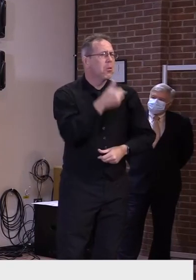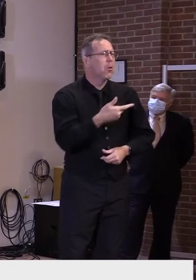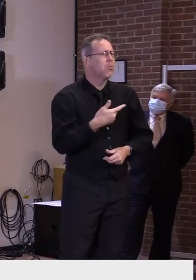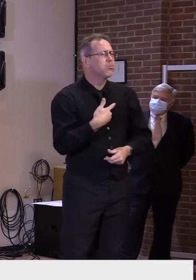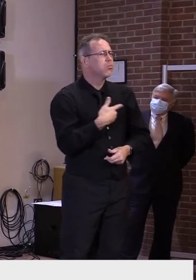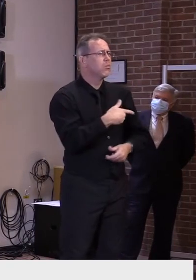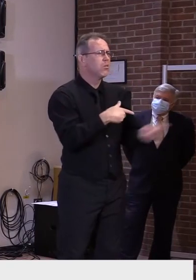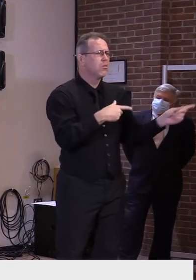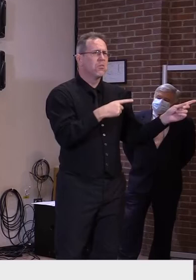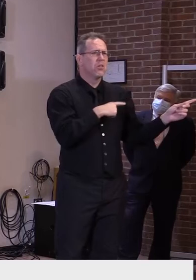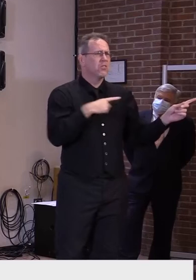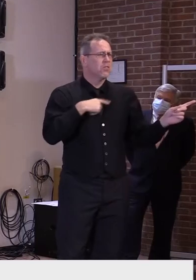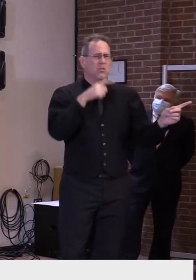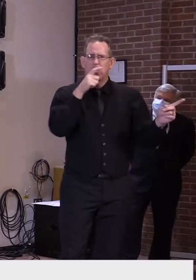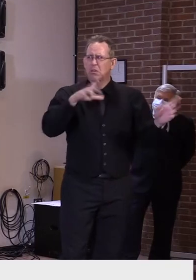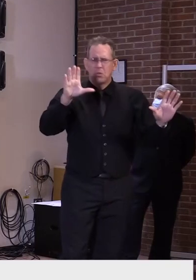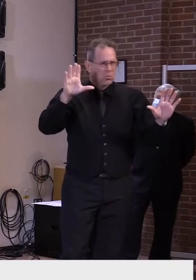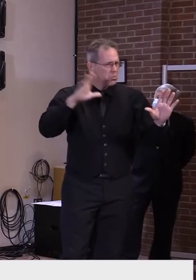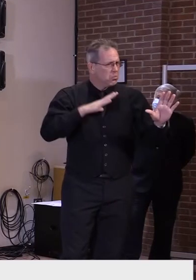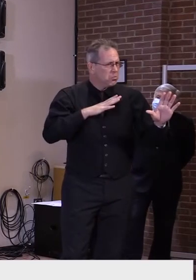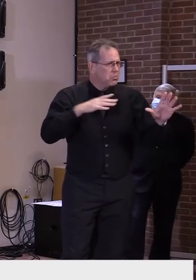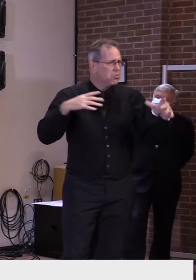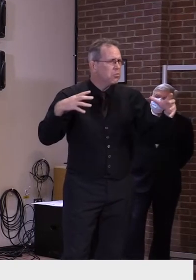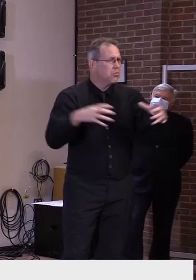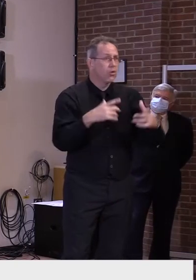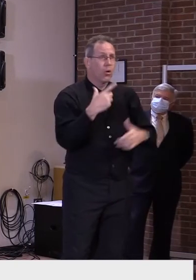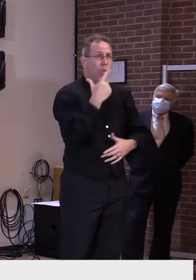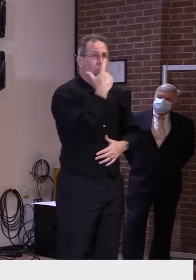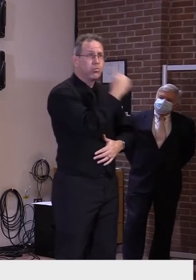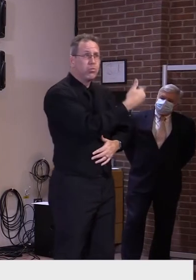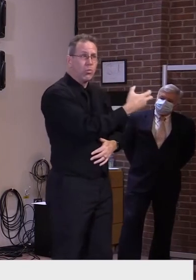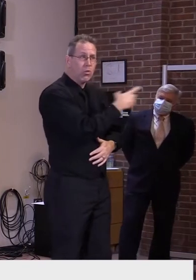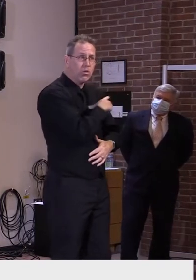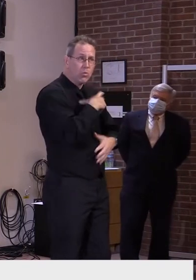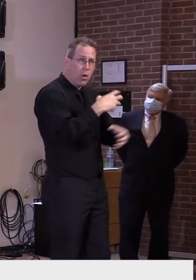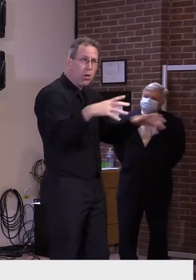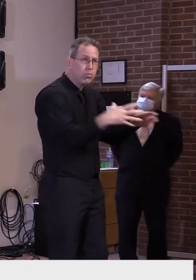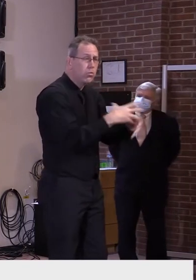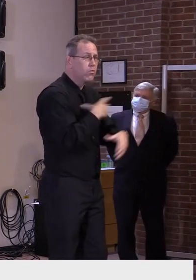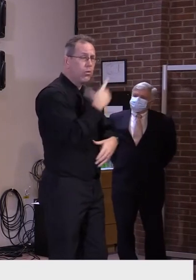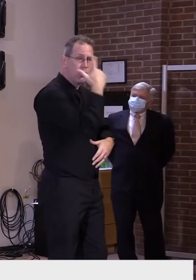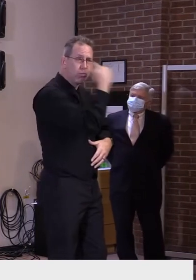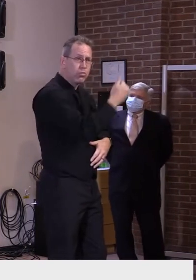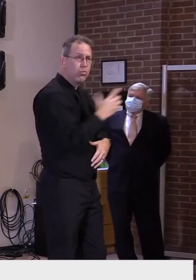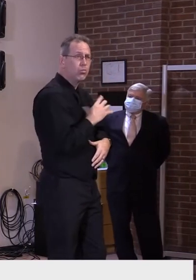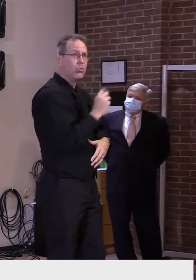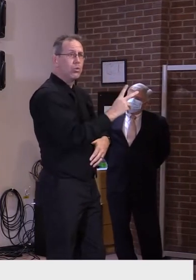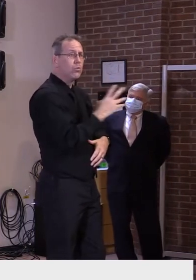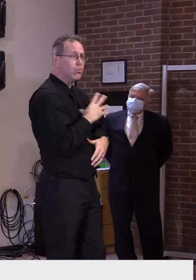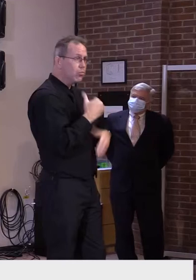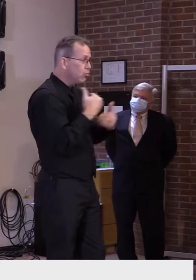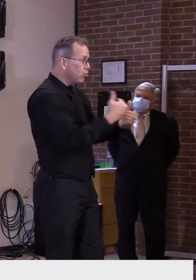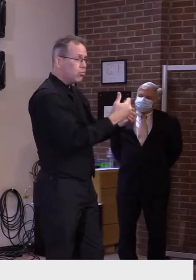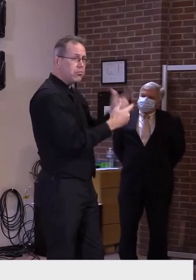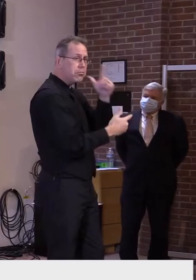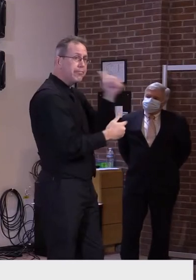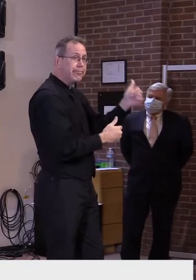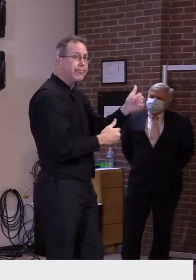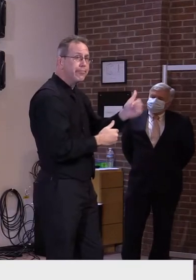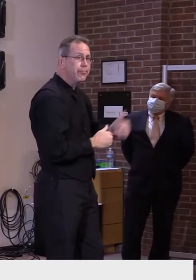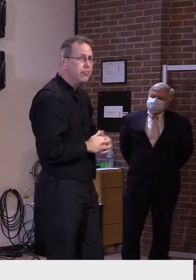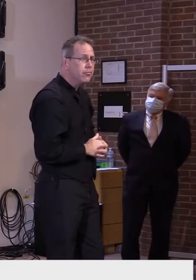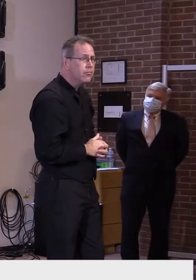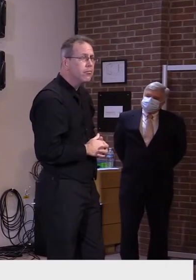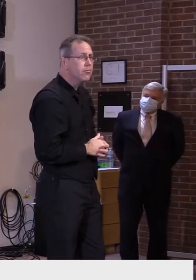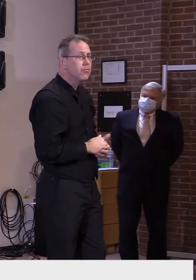further restrictions, then I'm willing to go. They can do that in January. But and they don't have to meet right now, but it's totally up to